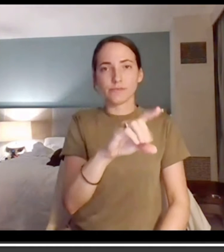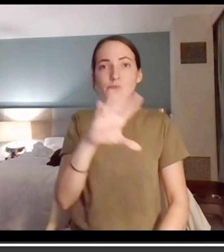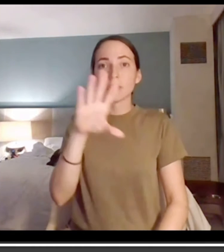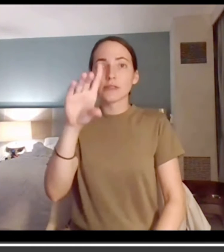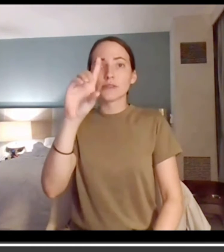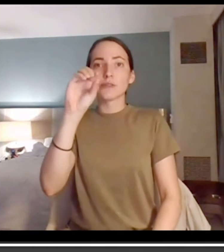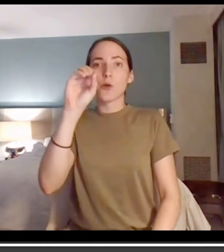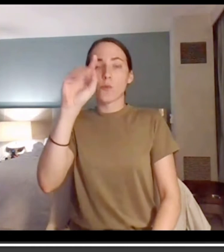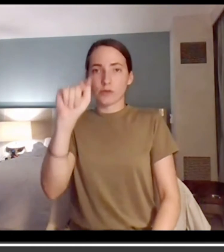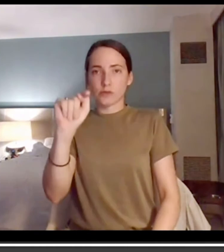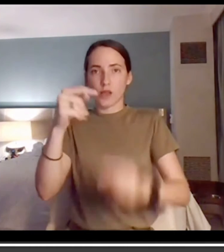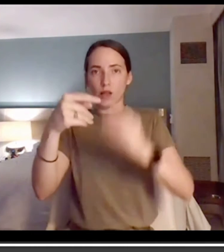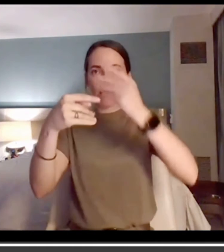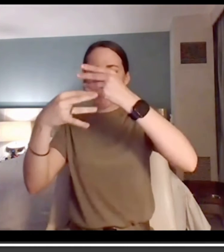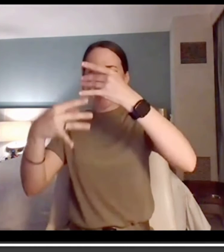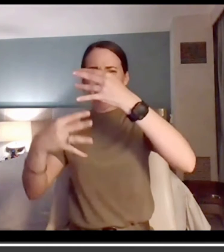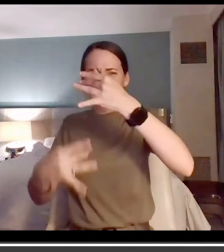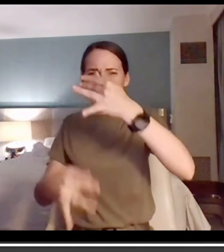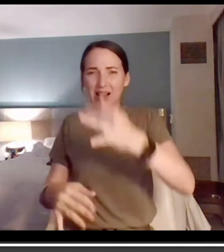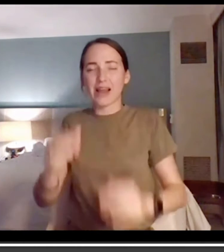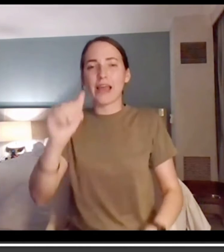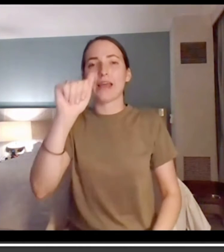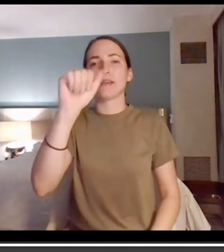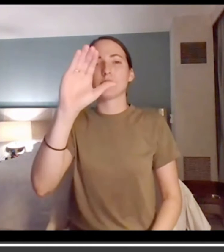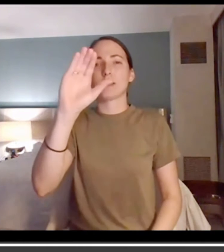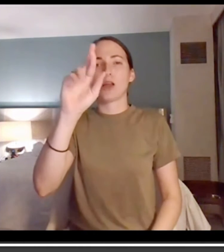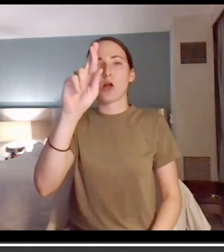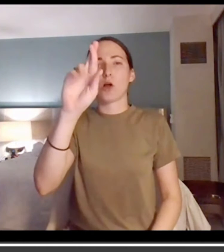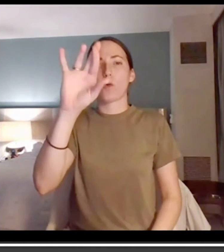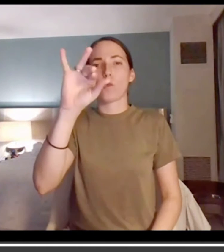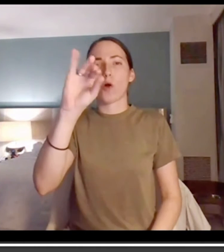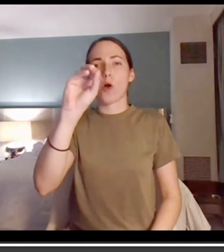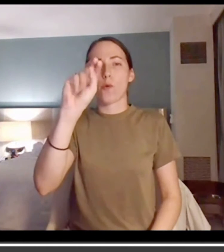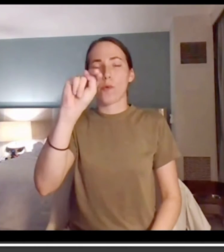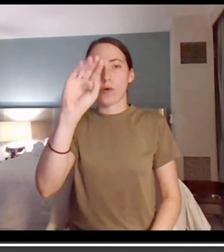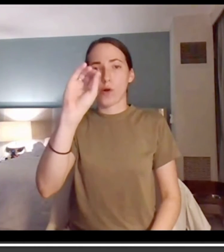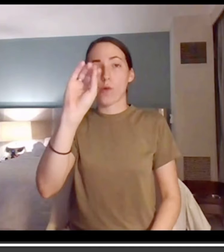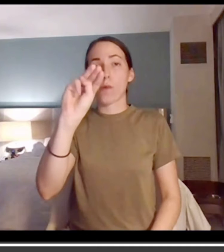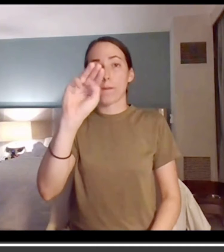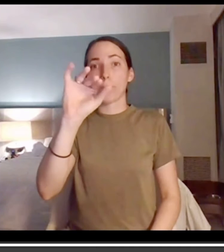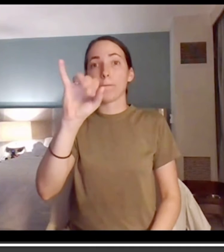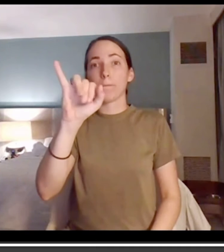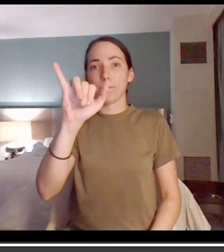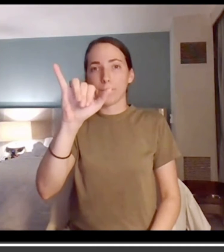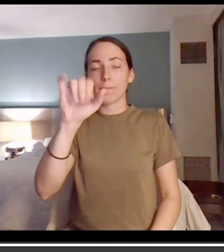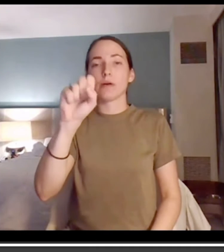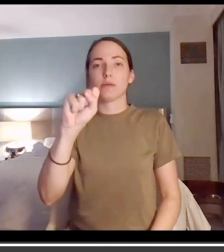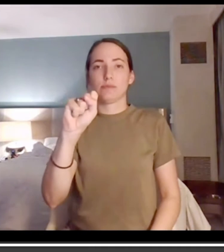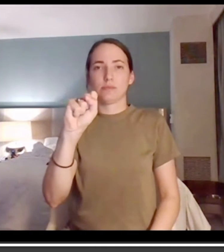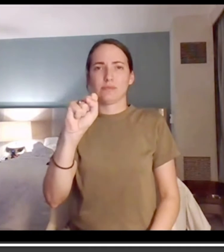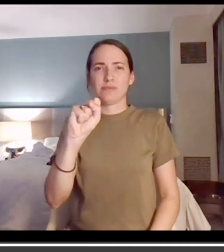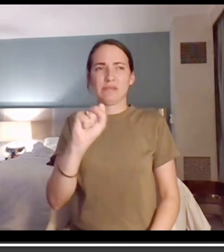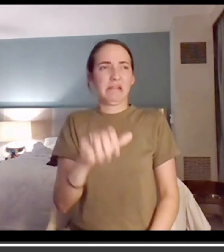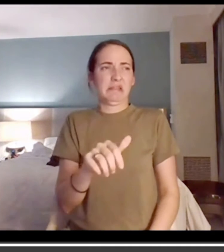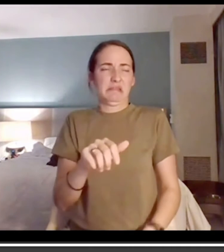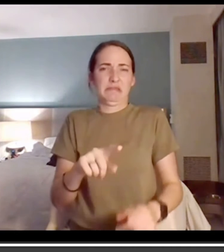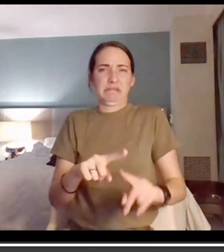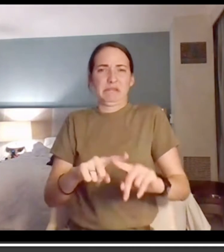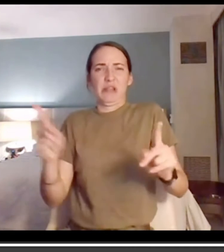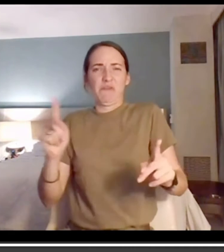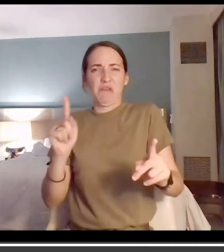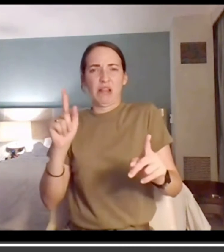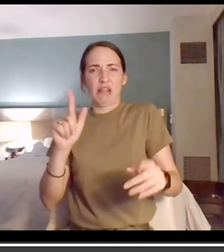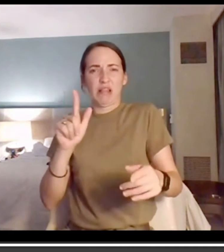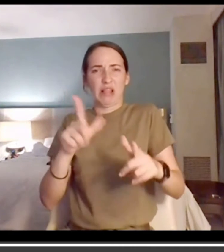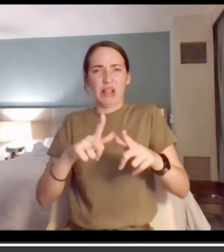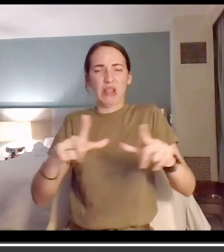DOT, the list goes on, FCE, RFC. These are all acronyms that is sort of a separate language that disability judges and